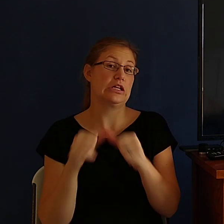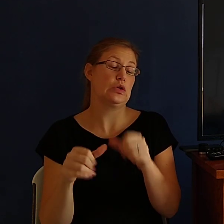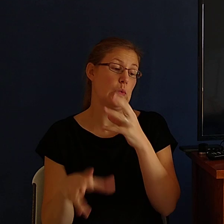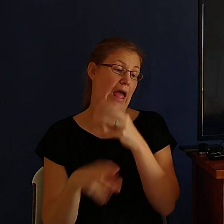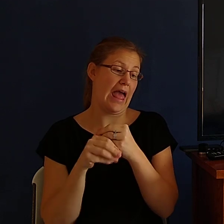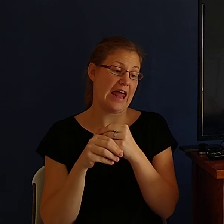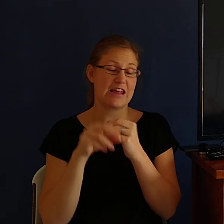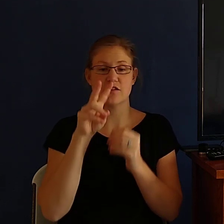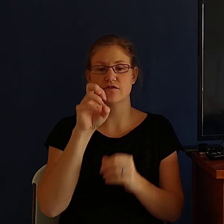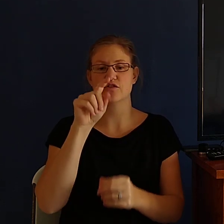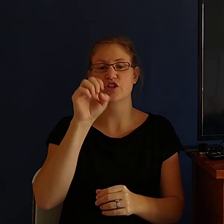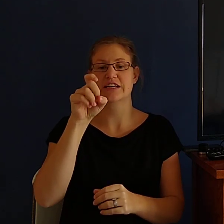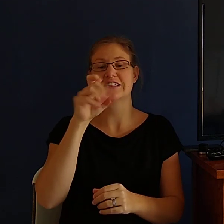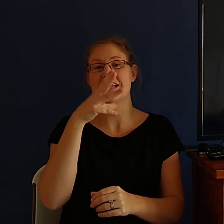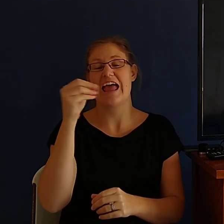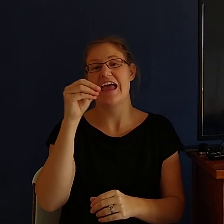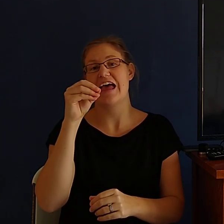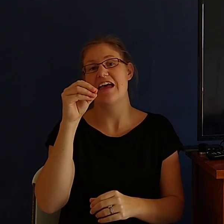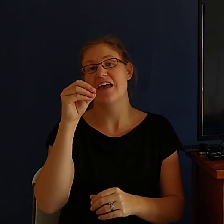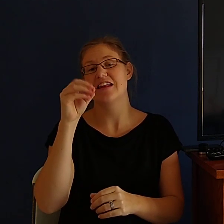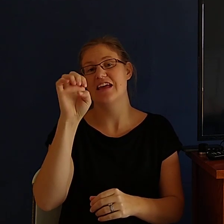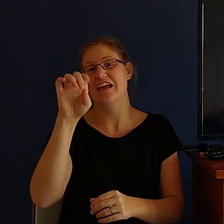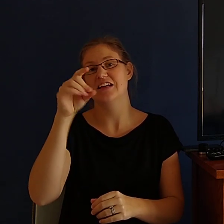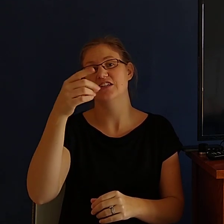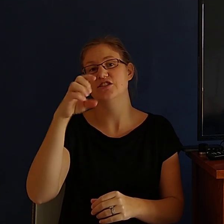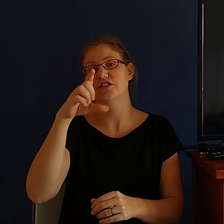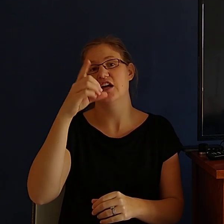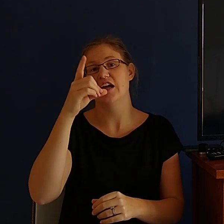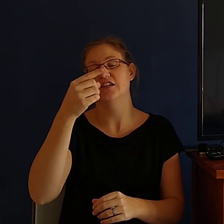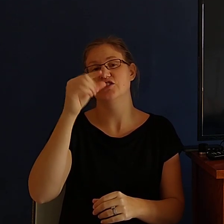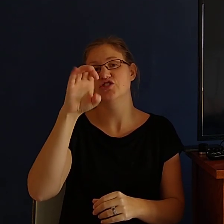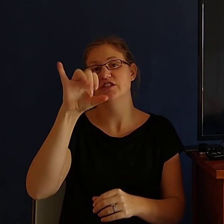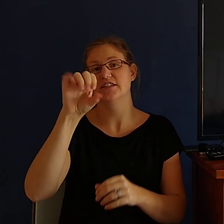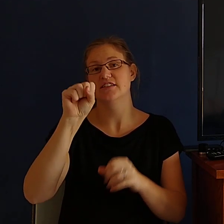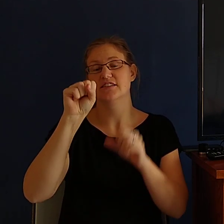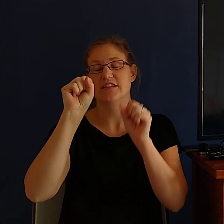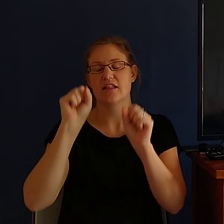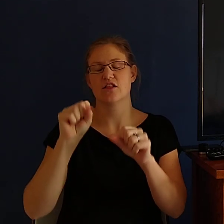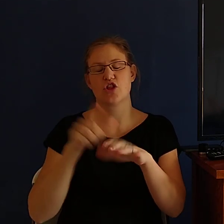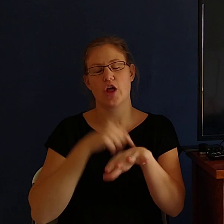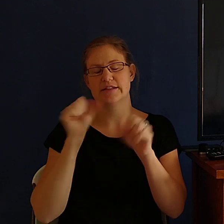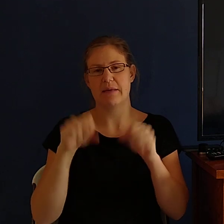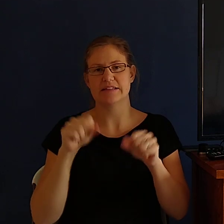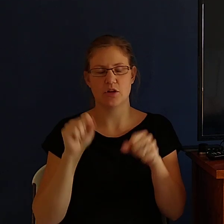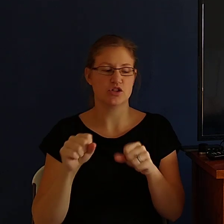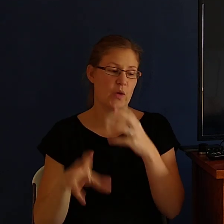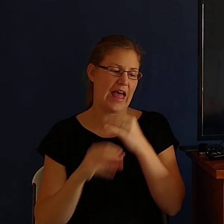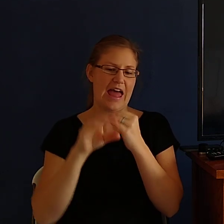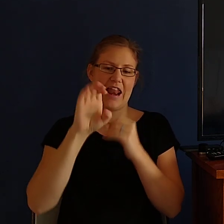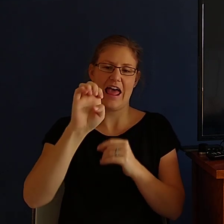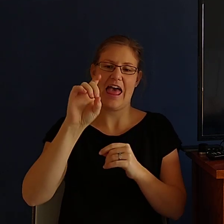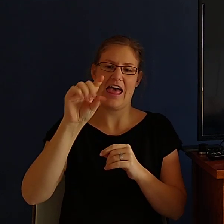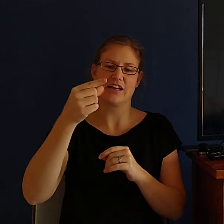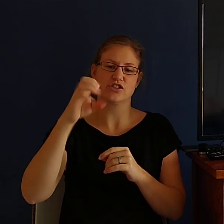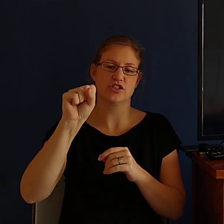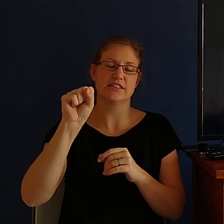this path as long as possible. So let's add the edges that are incident to B. There